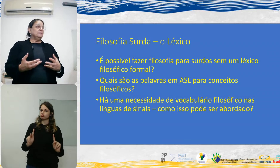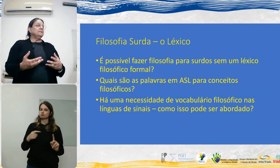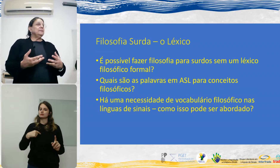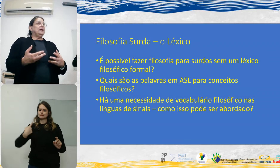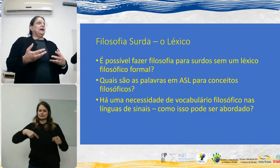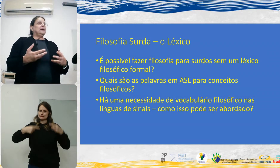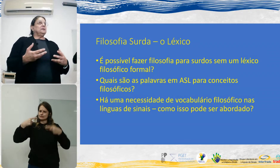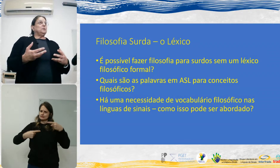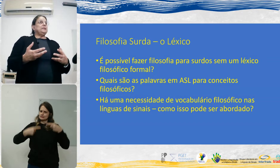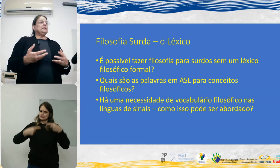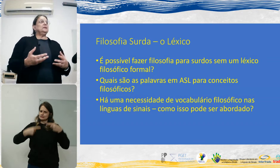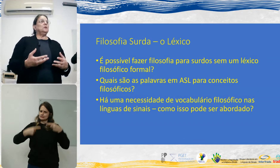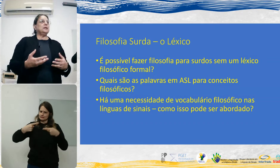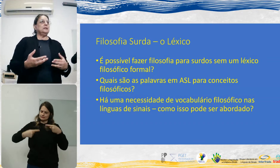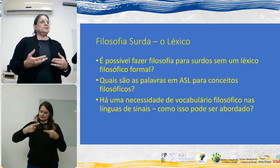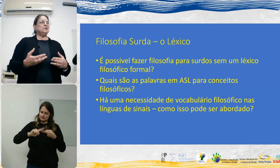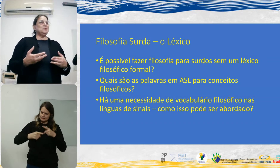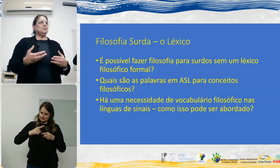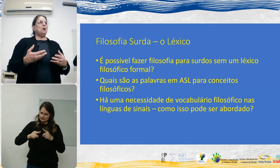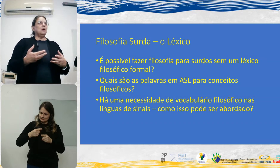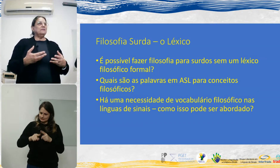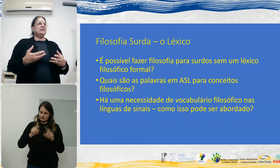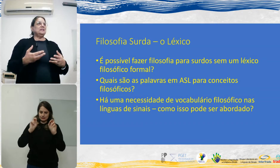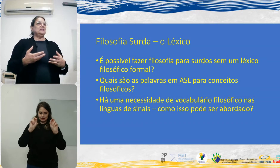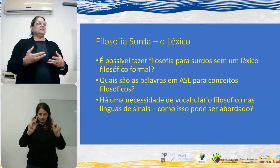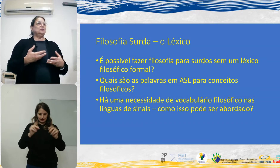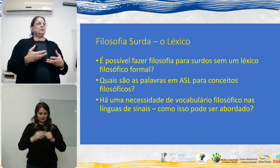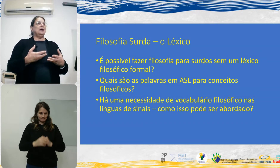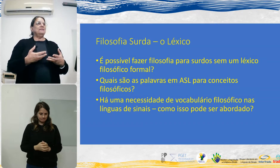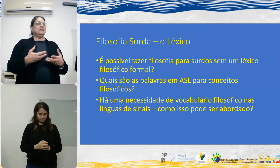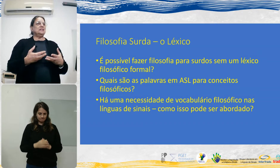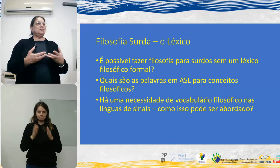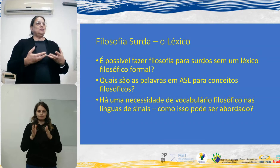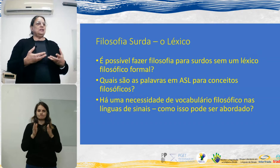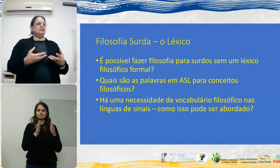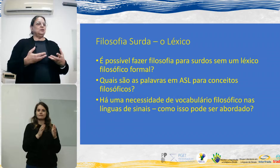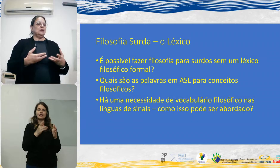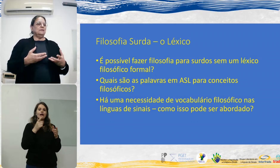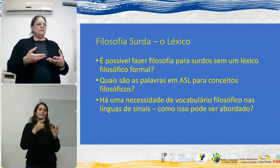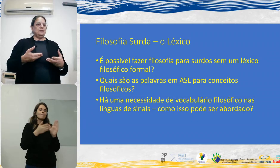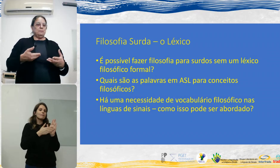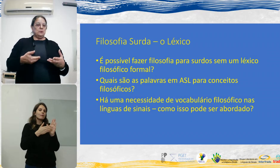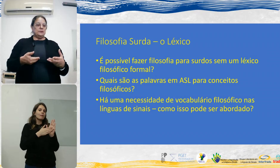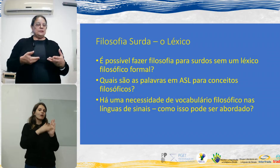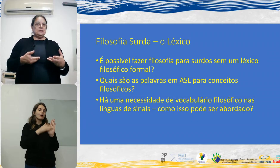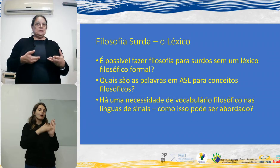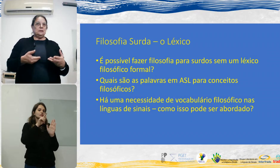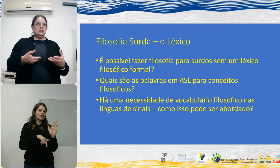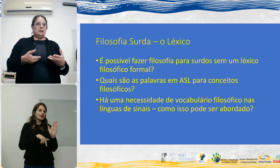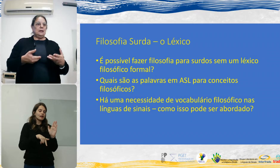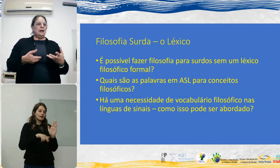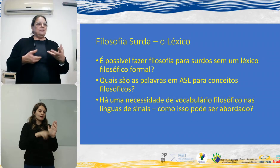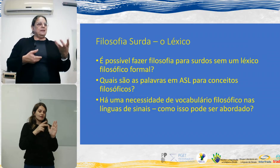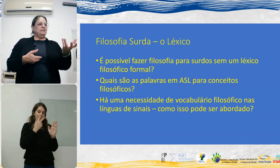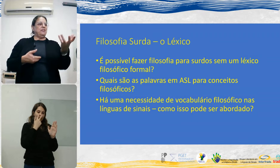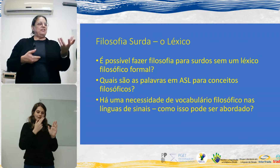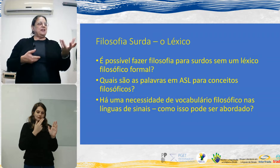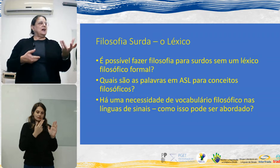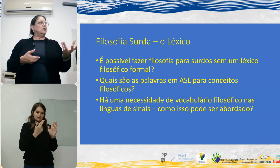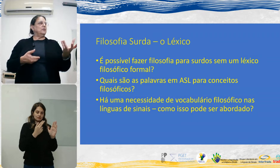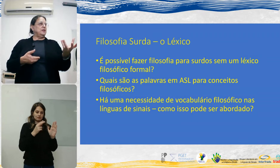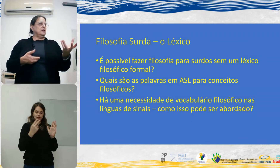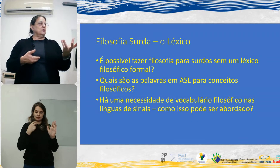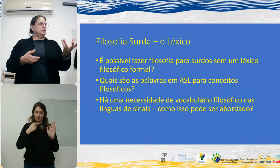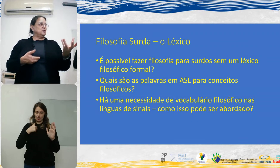discussion, and we said, okay, so part of it is you have an exchange of the person and then the